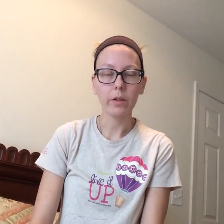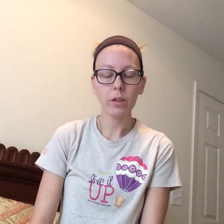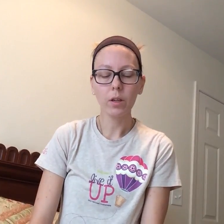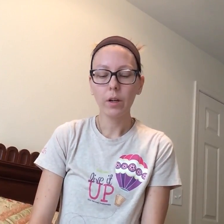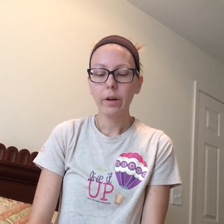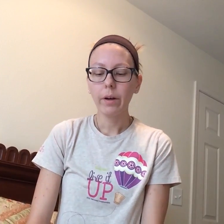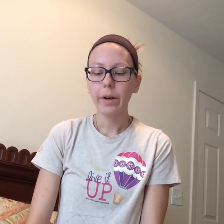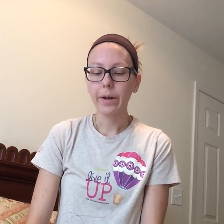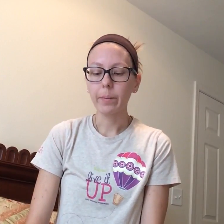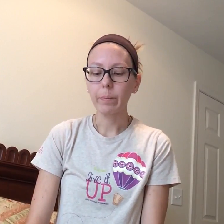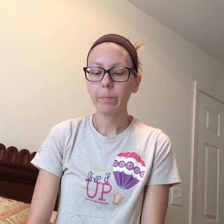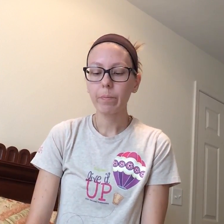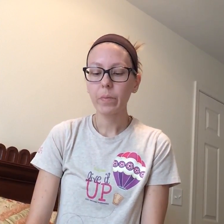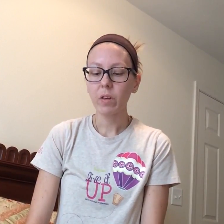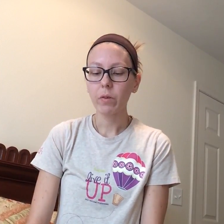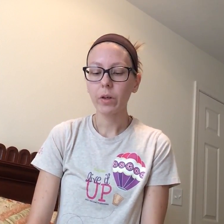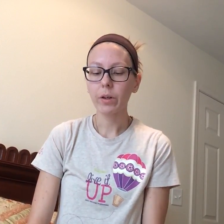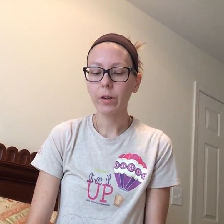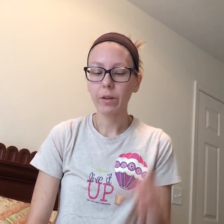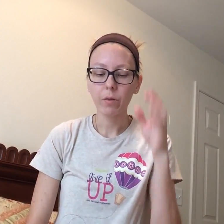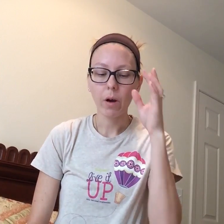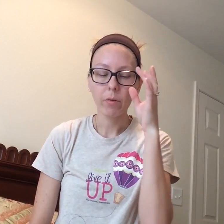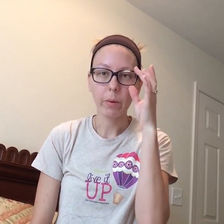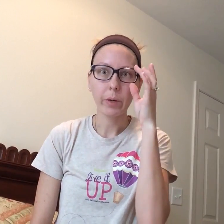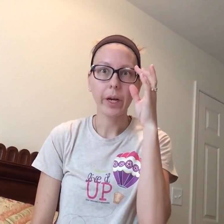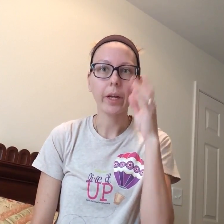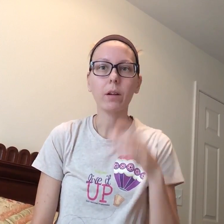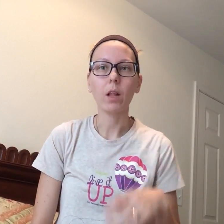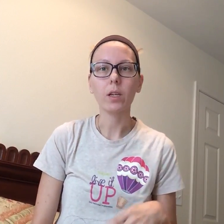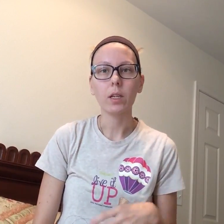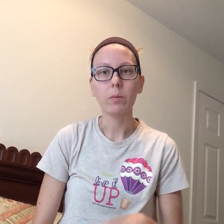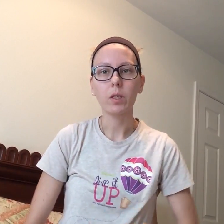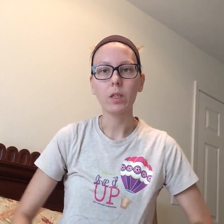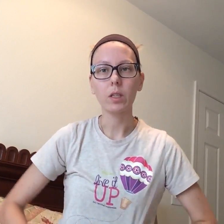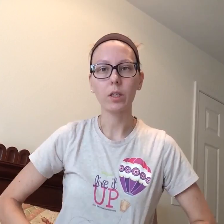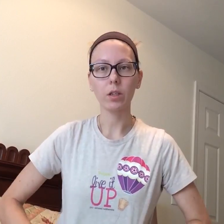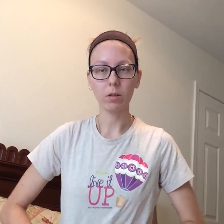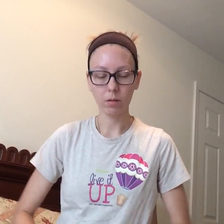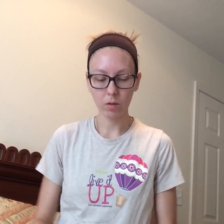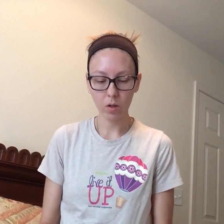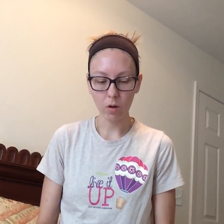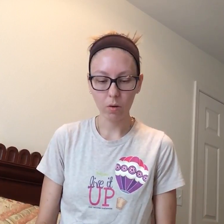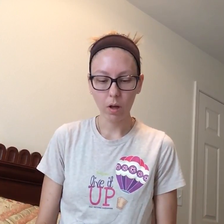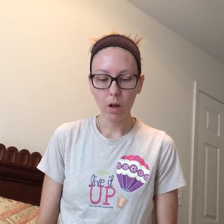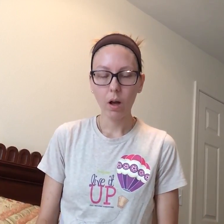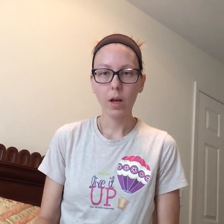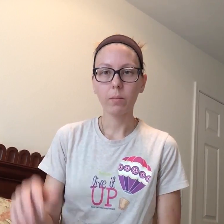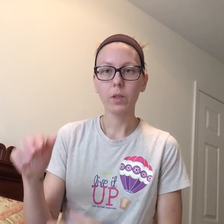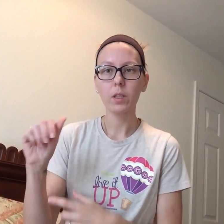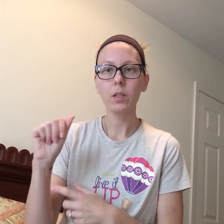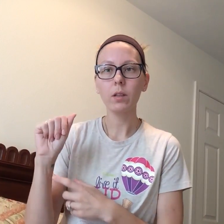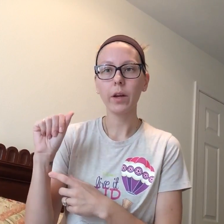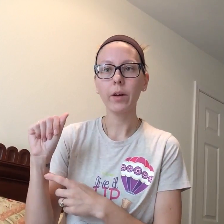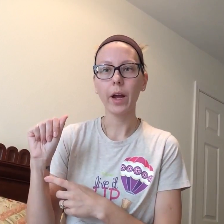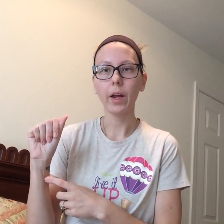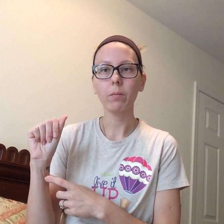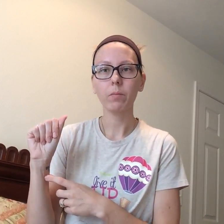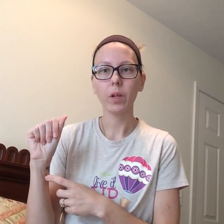letter. I figure if you have a memory aid, a lot of times it's easier. So this is the letter A.